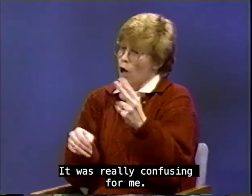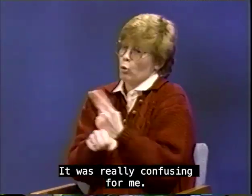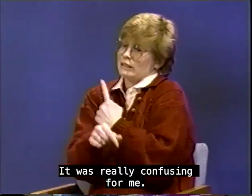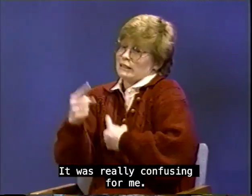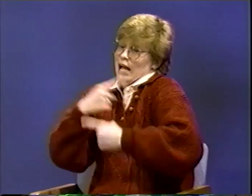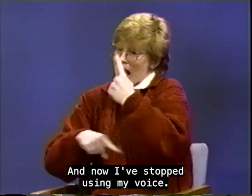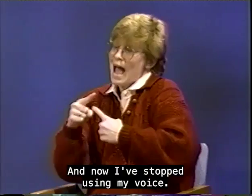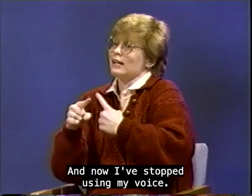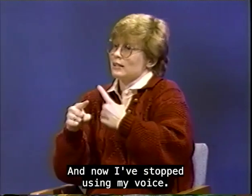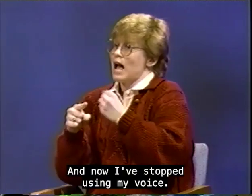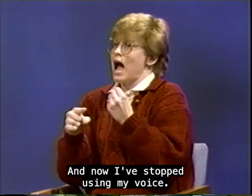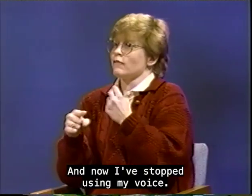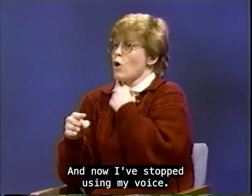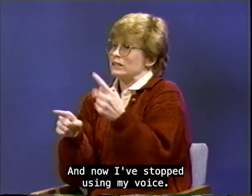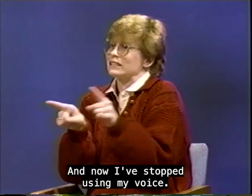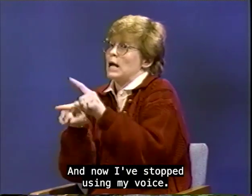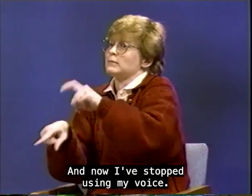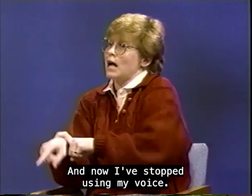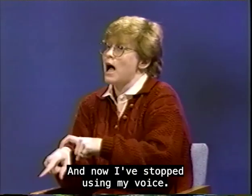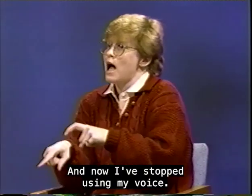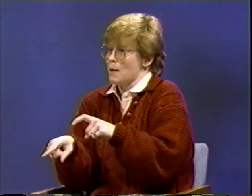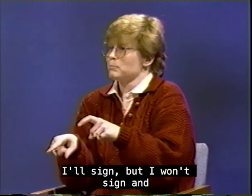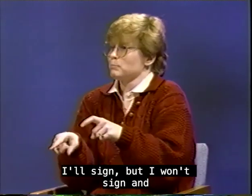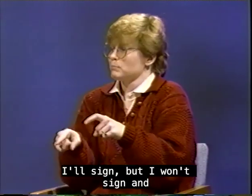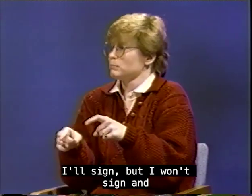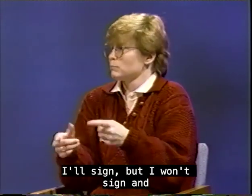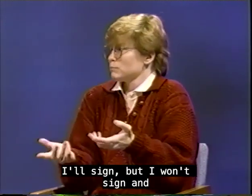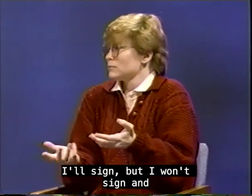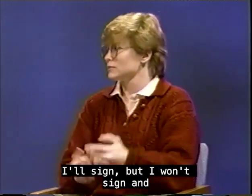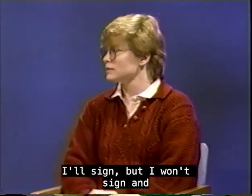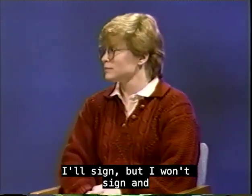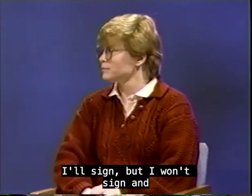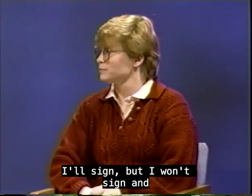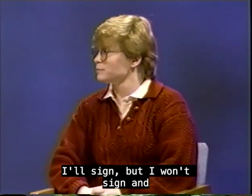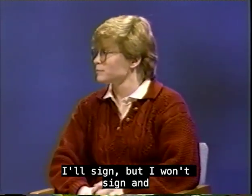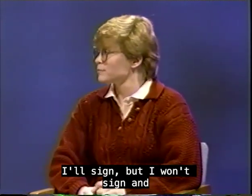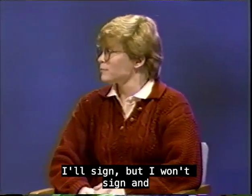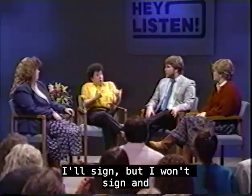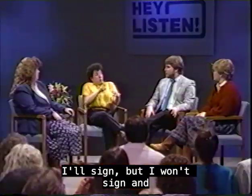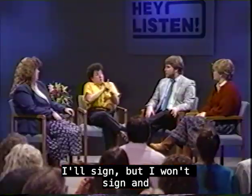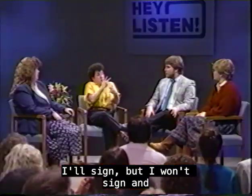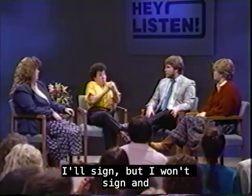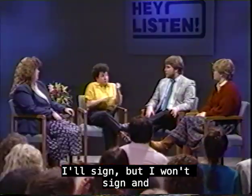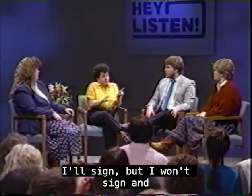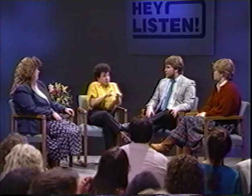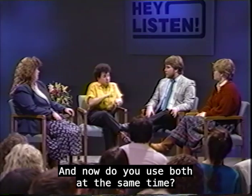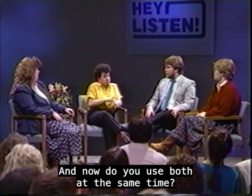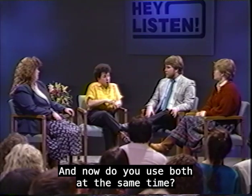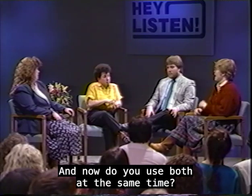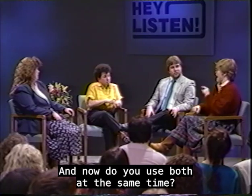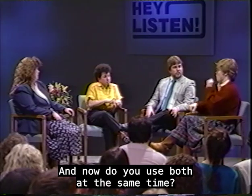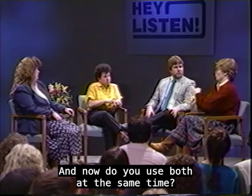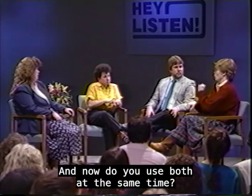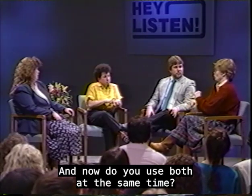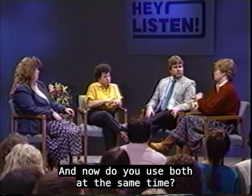me. And now I've stopped using my voice. I'll sign, but I won't sign and use my voice at the same time. And now do you use both at the same